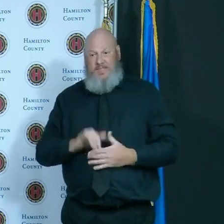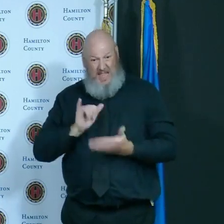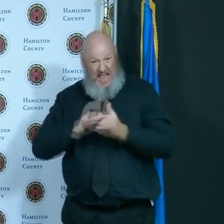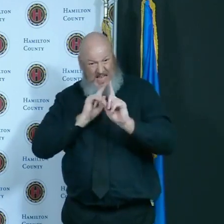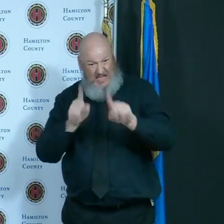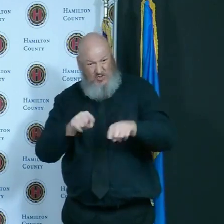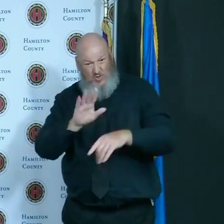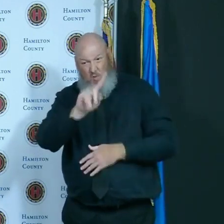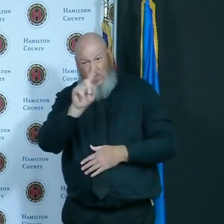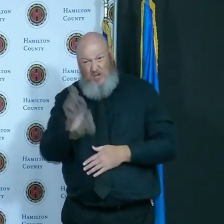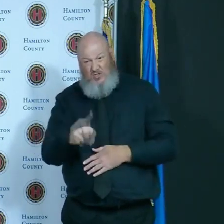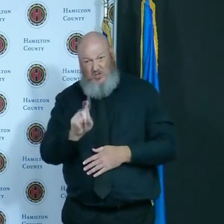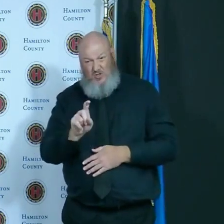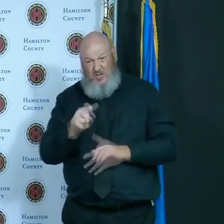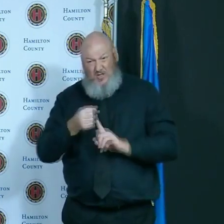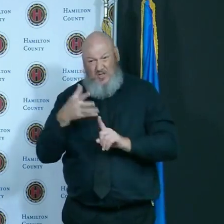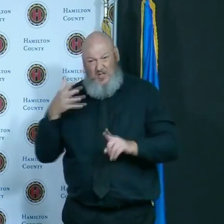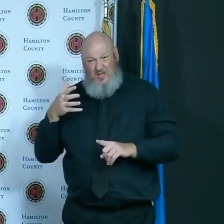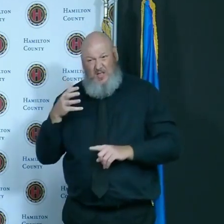It's helpful, thank you.